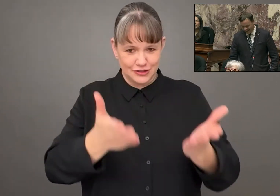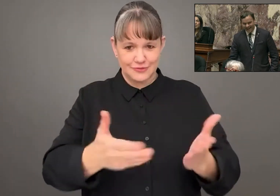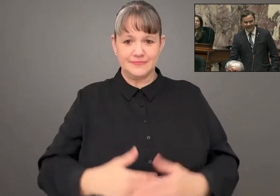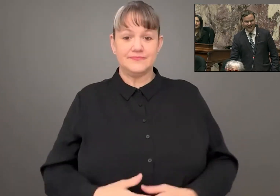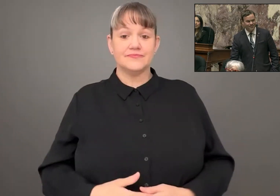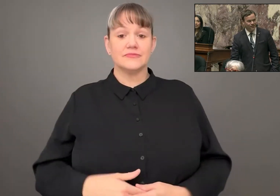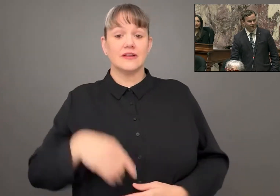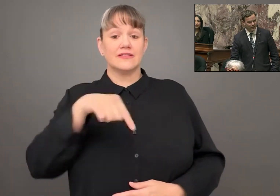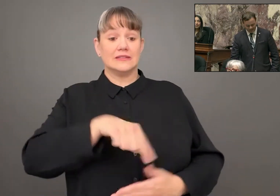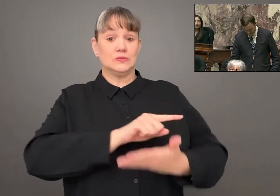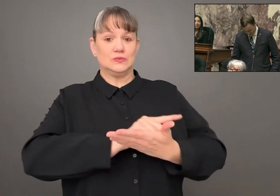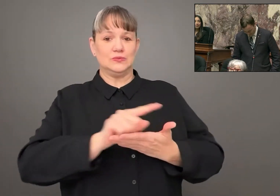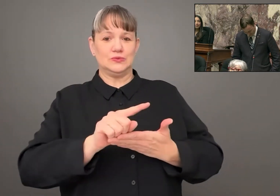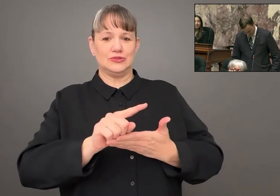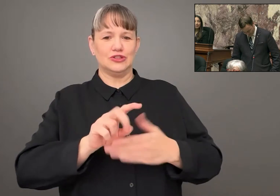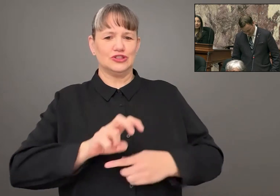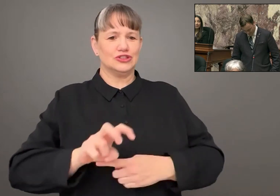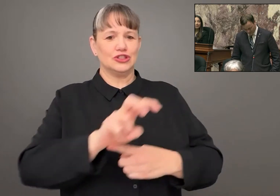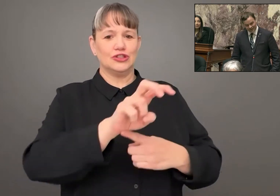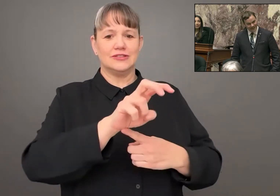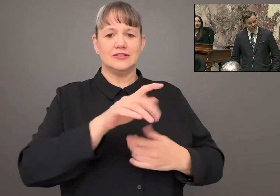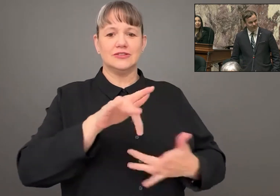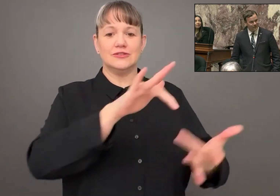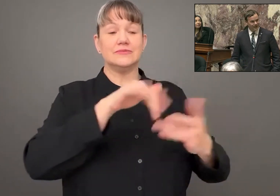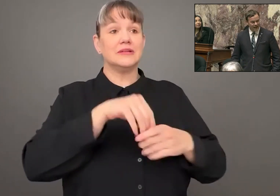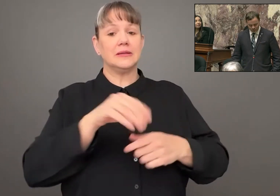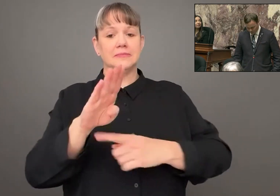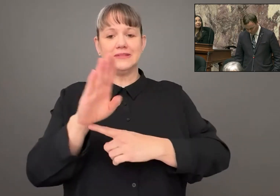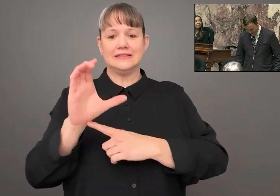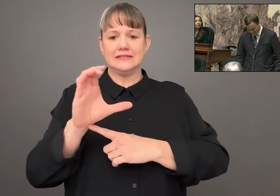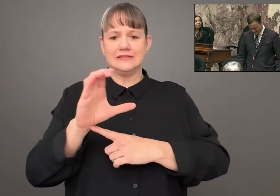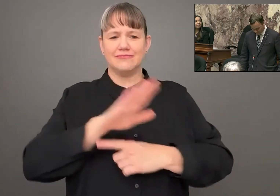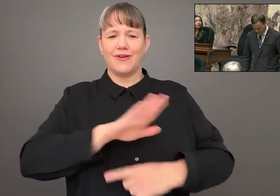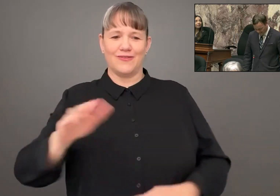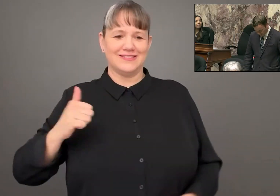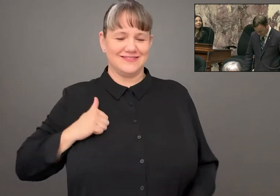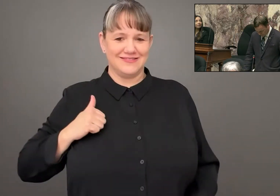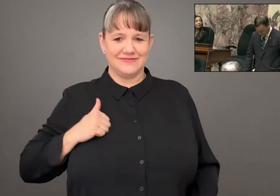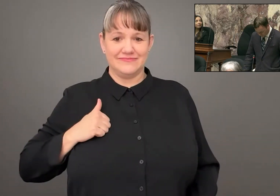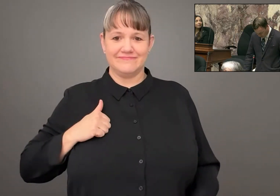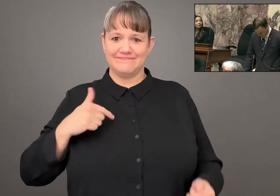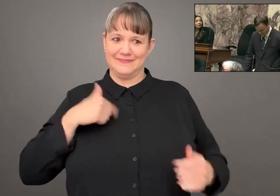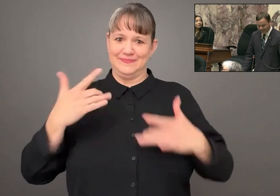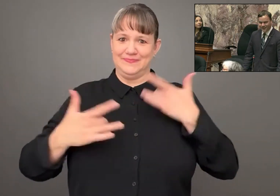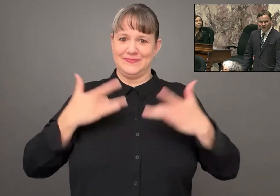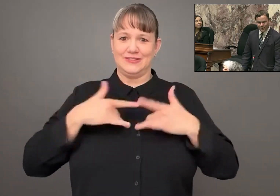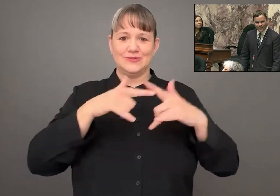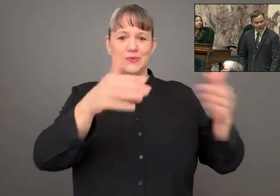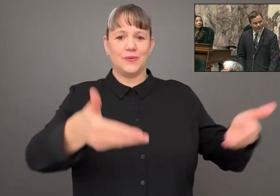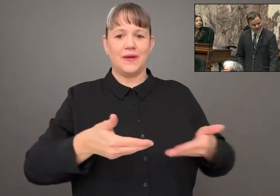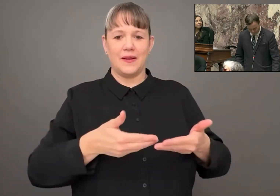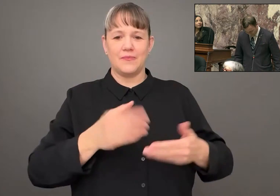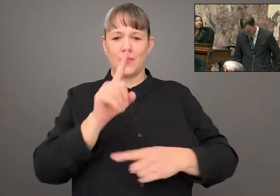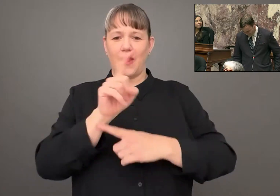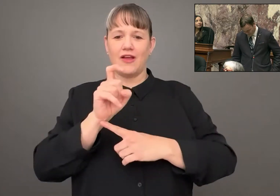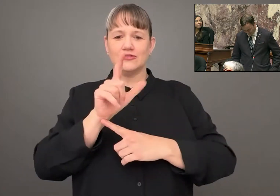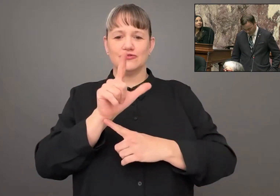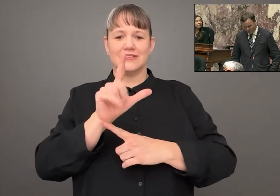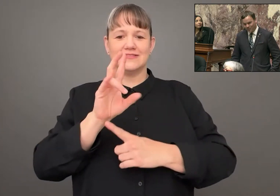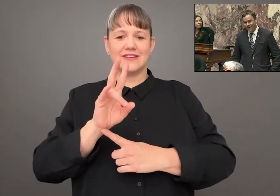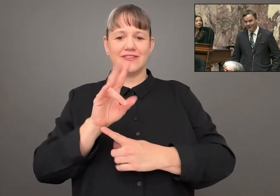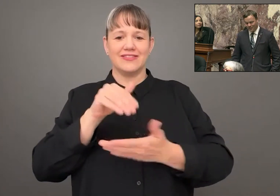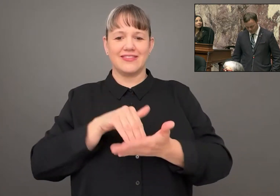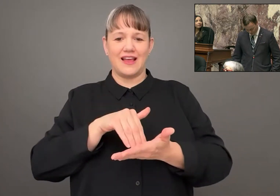Canada, and I'm just so excited to welcome some leaders of the 127,000 strong workforce that provides